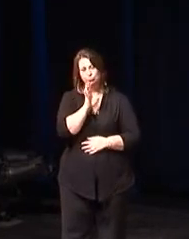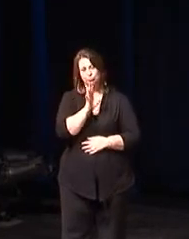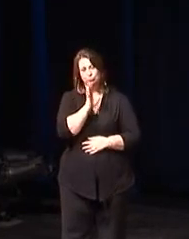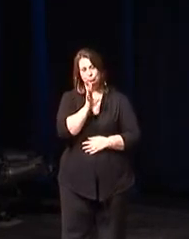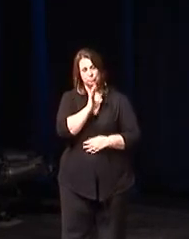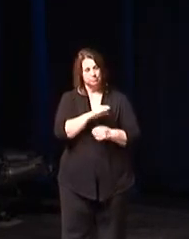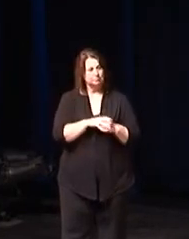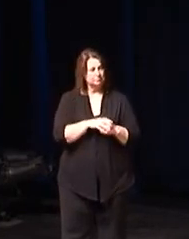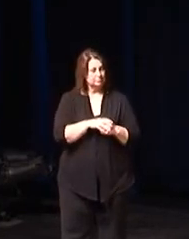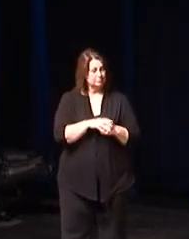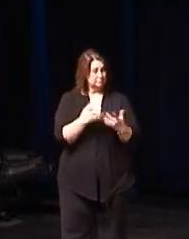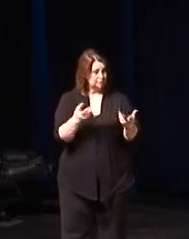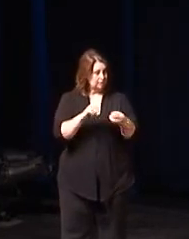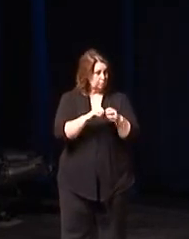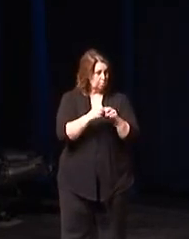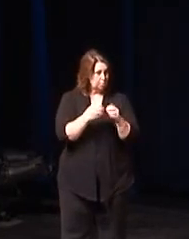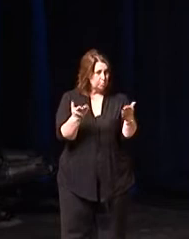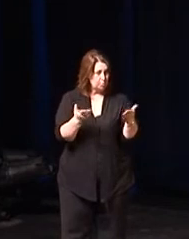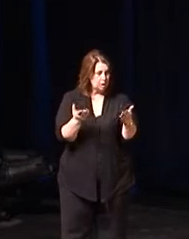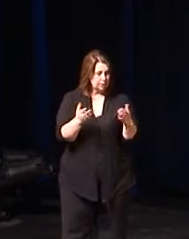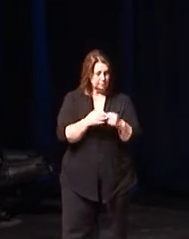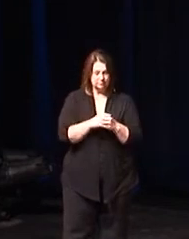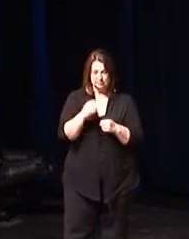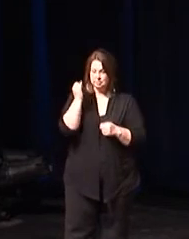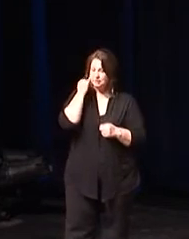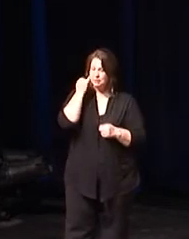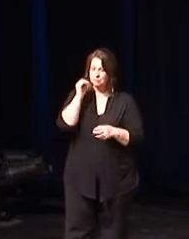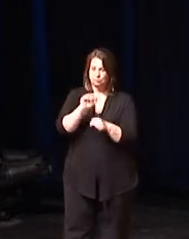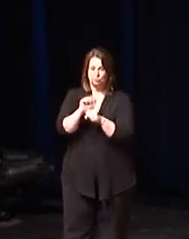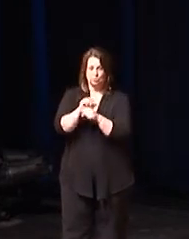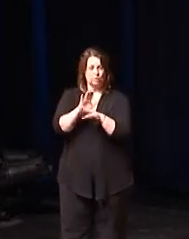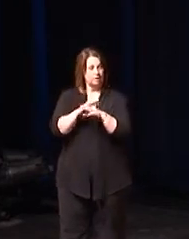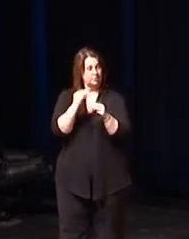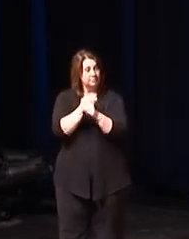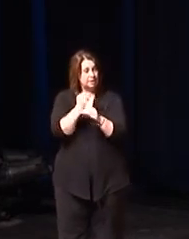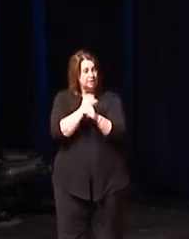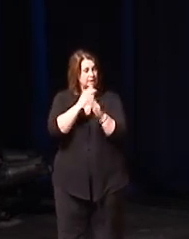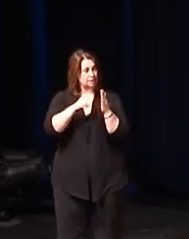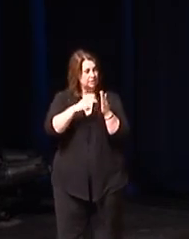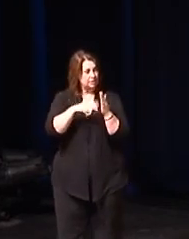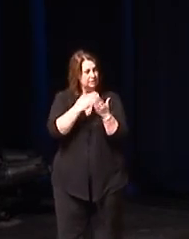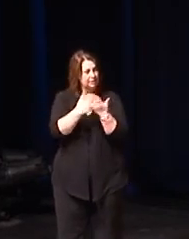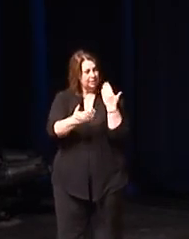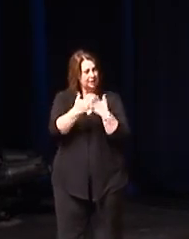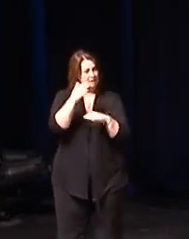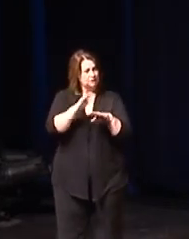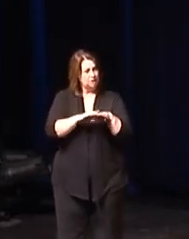thing is kids, if you work math and reading and stuff into the hands-on